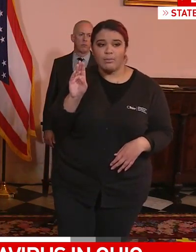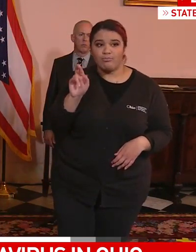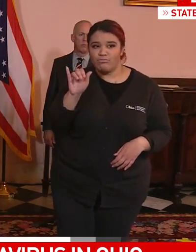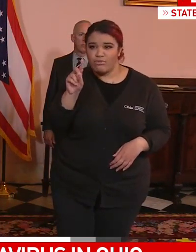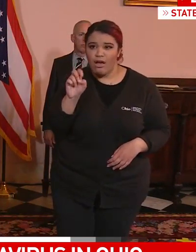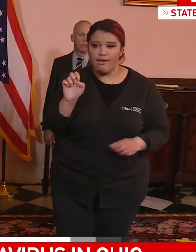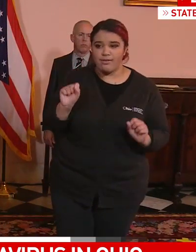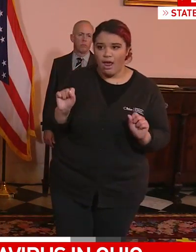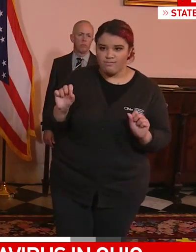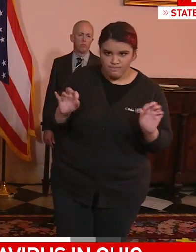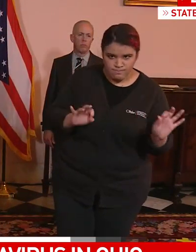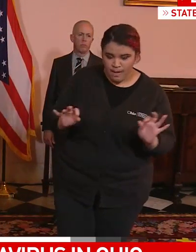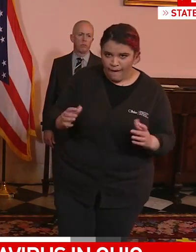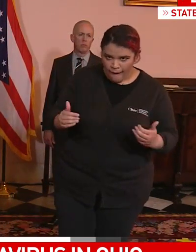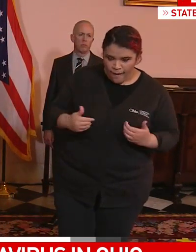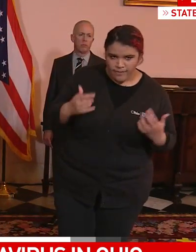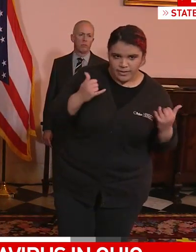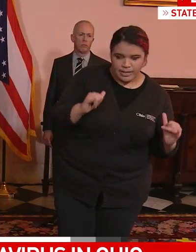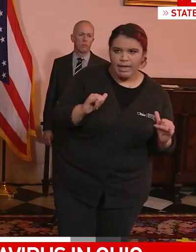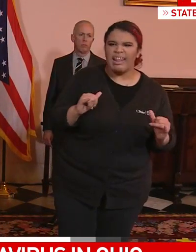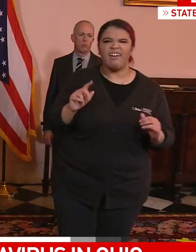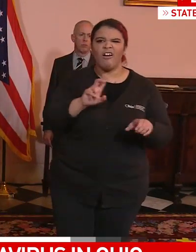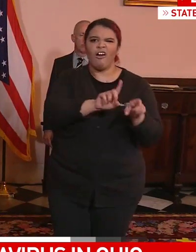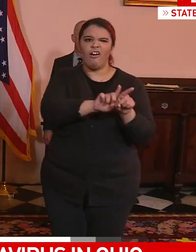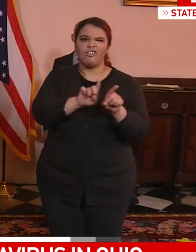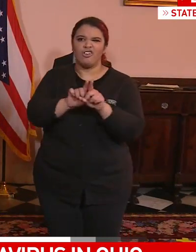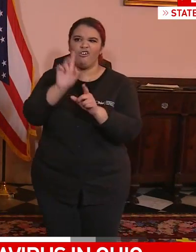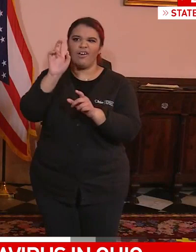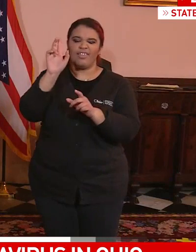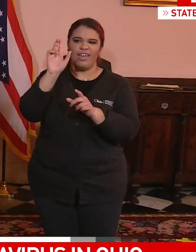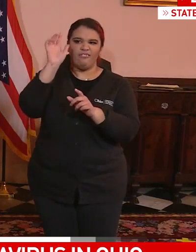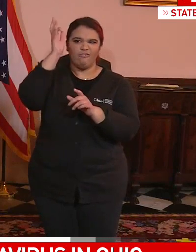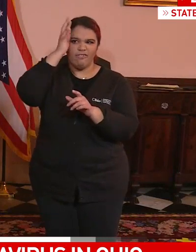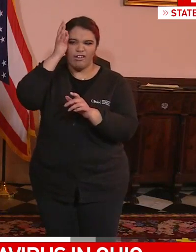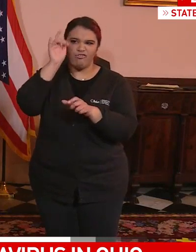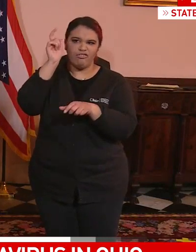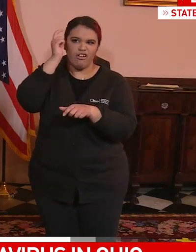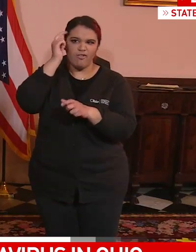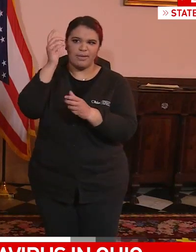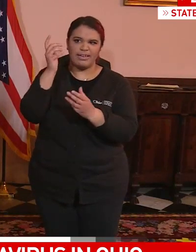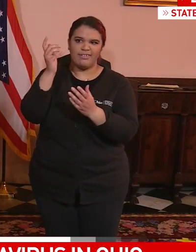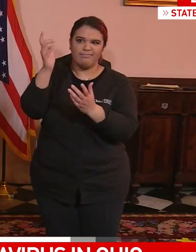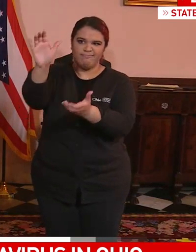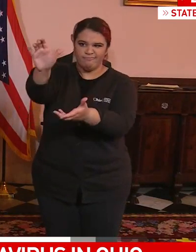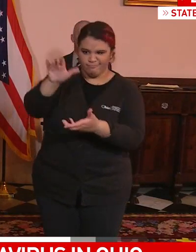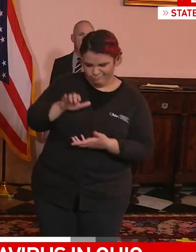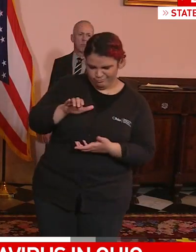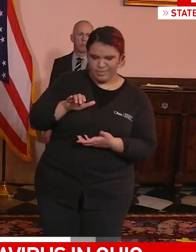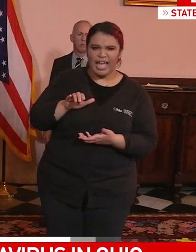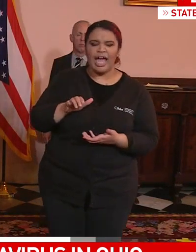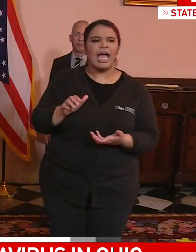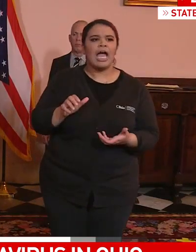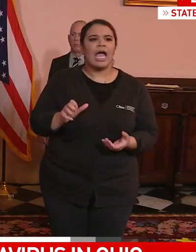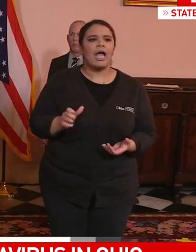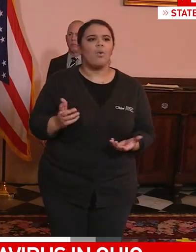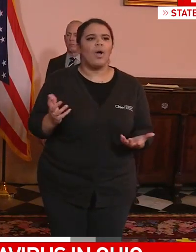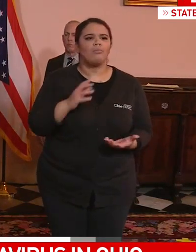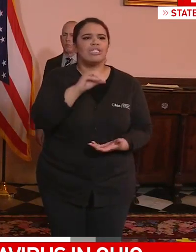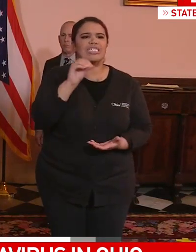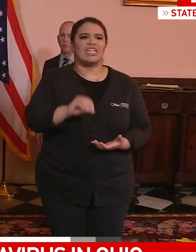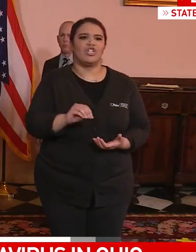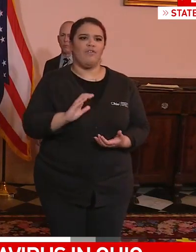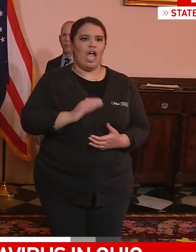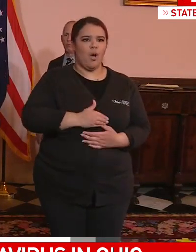much did we receive, and what percentage of the need is filled by that? Yeah, so we